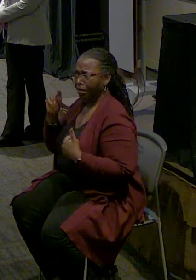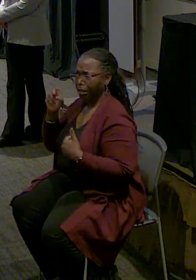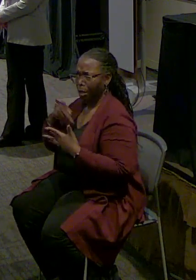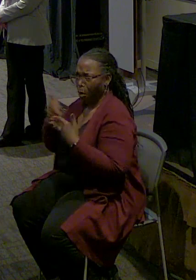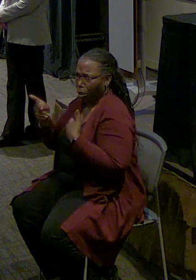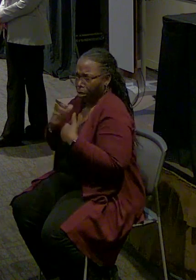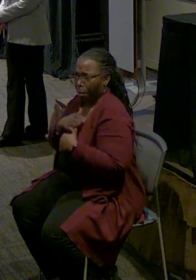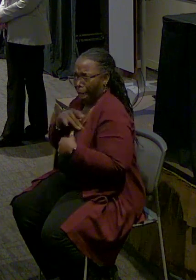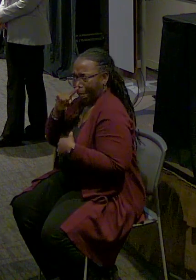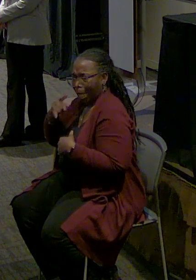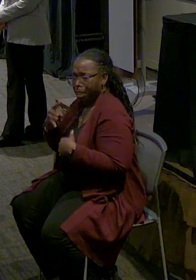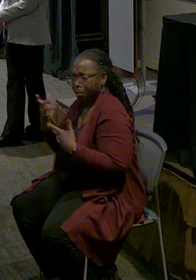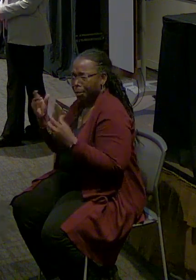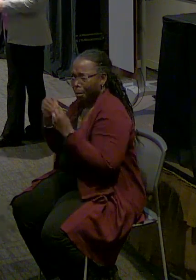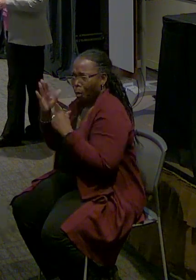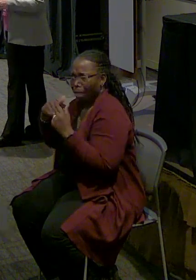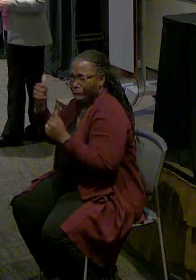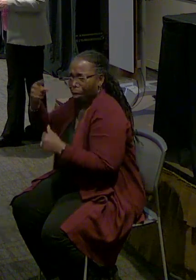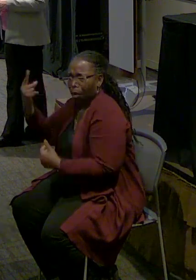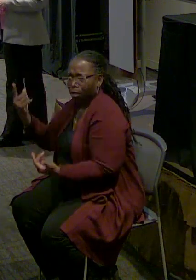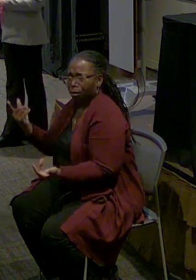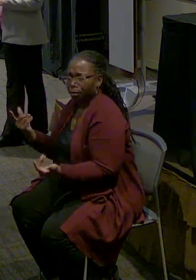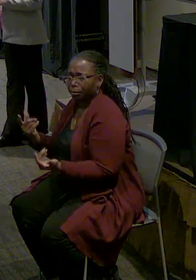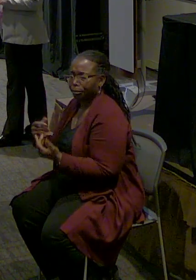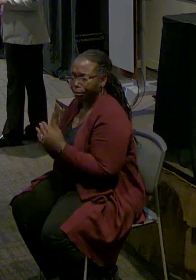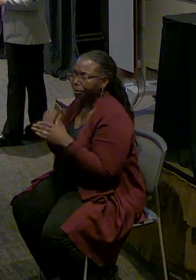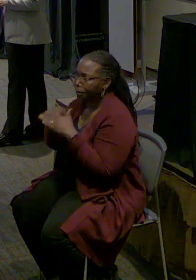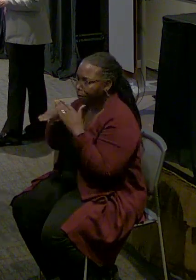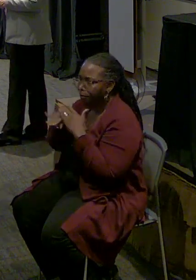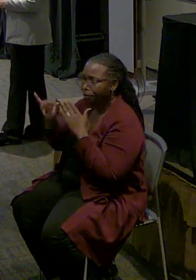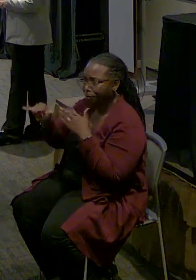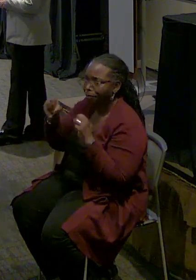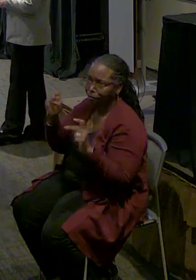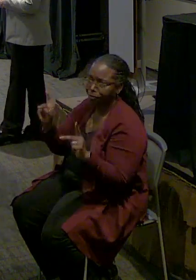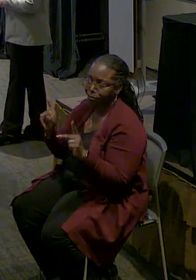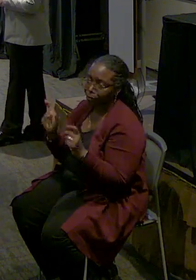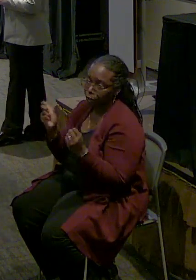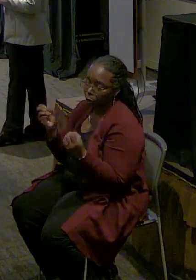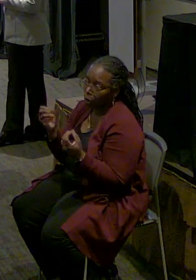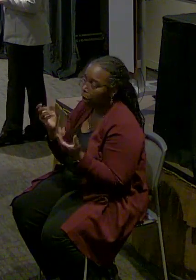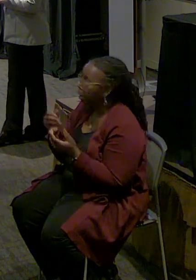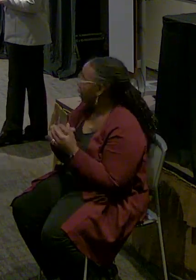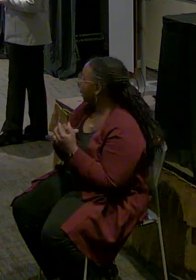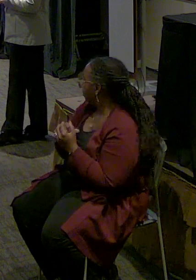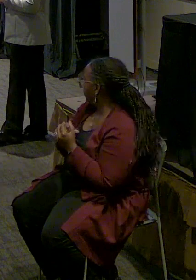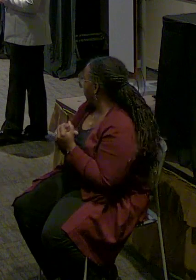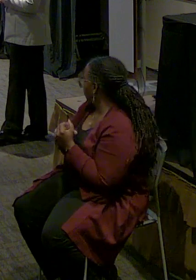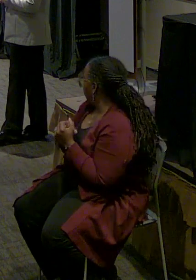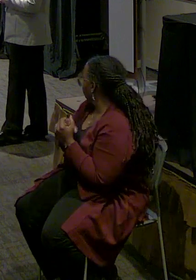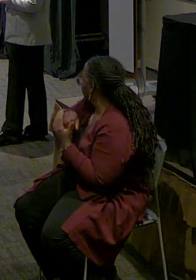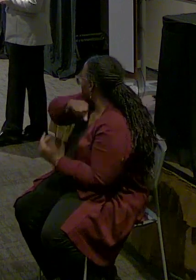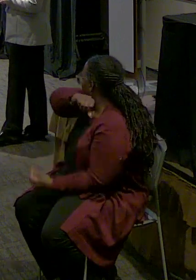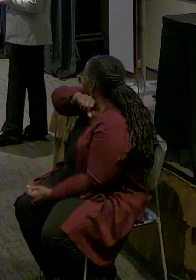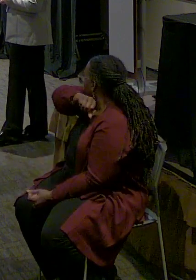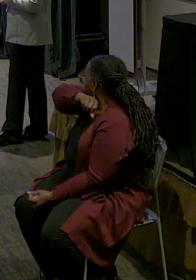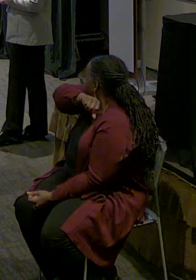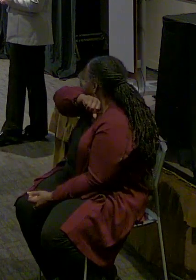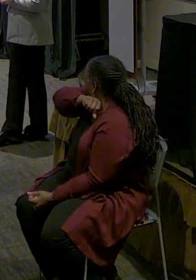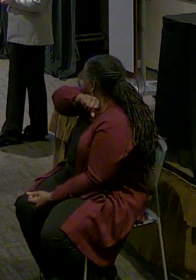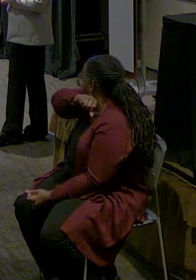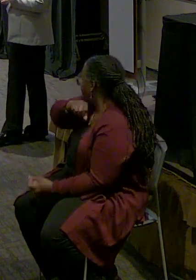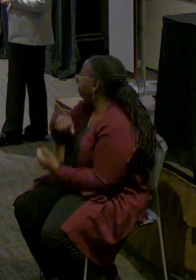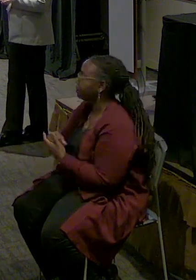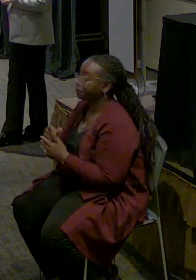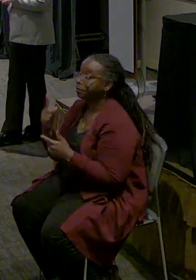programs? I mean, my kids might need them more than anybody, and access to those opportunities. So They serve lots of ways. If